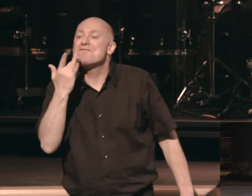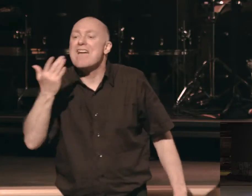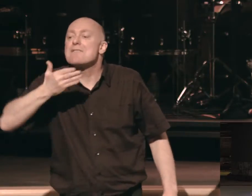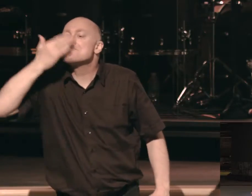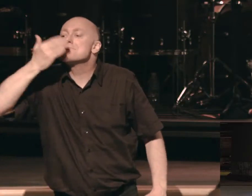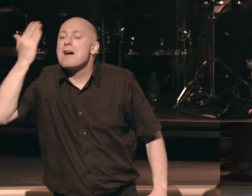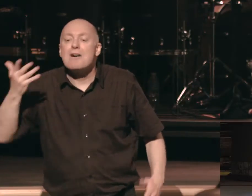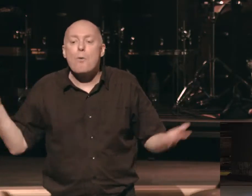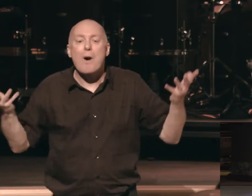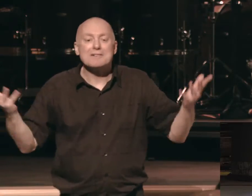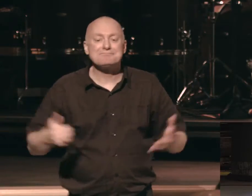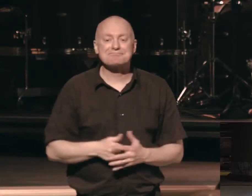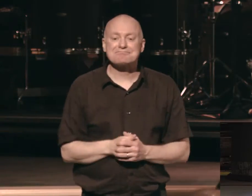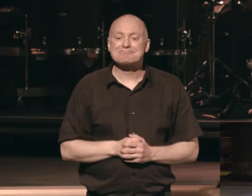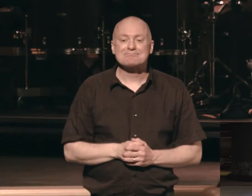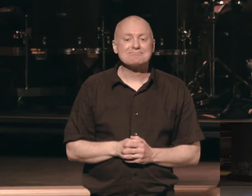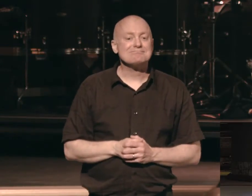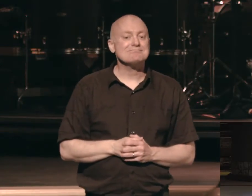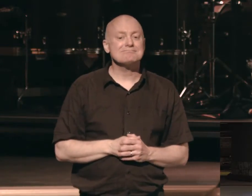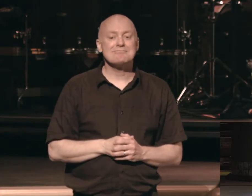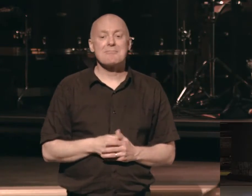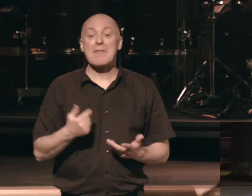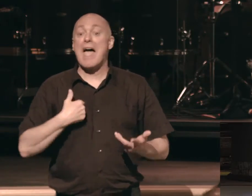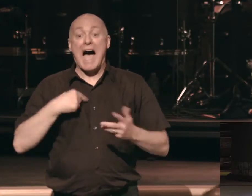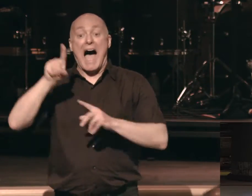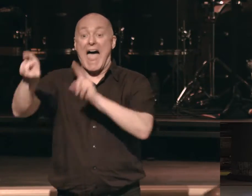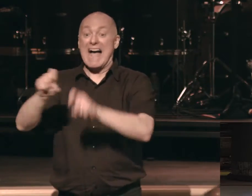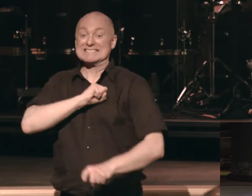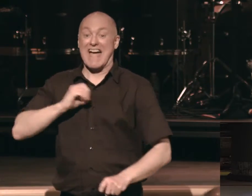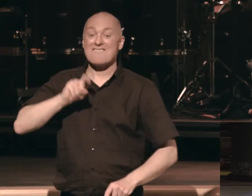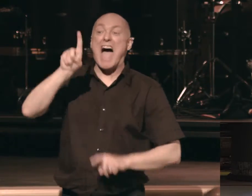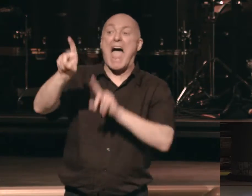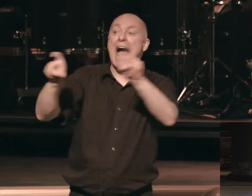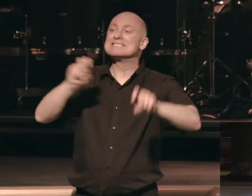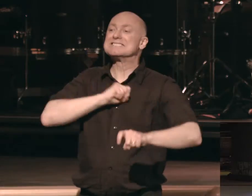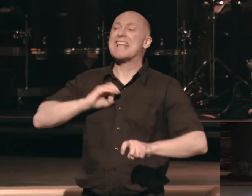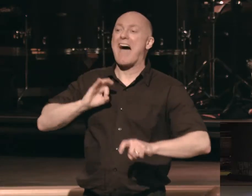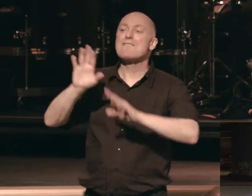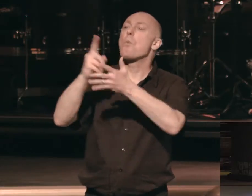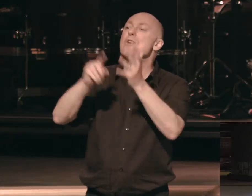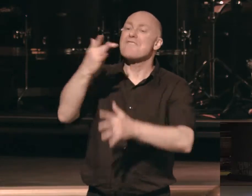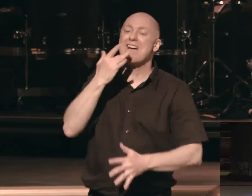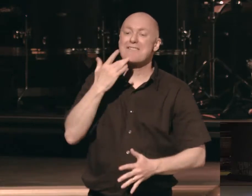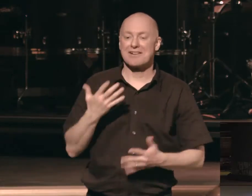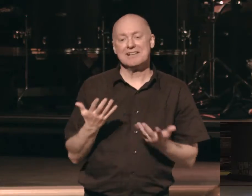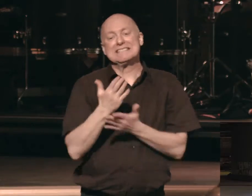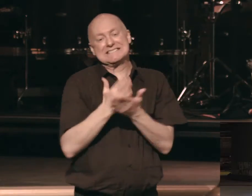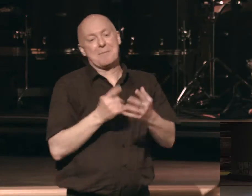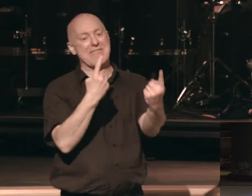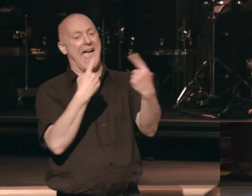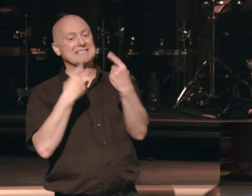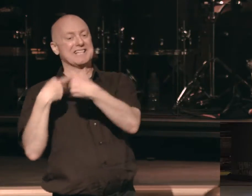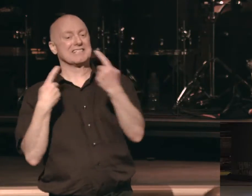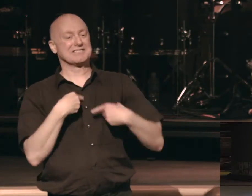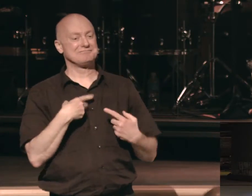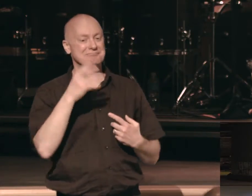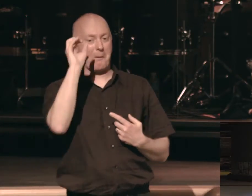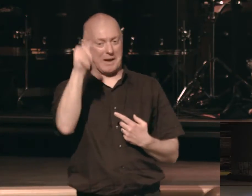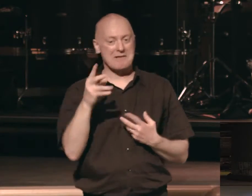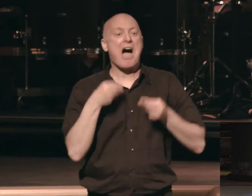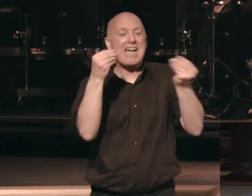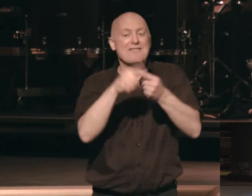favorite smells? So I took a survey among our staff this week, and here's some of the answers I got back here from